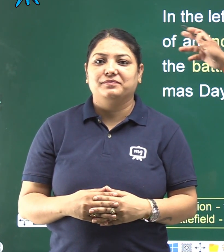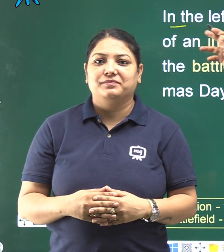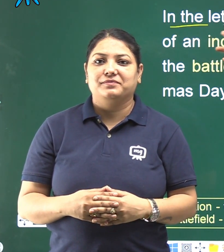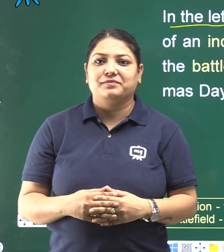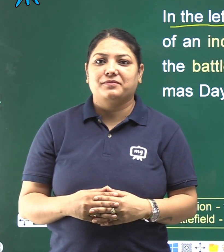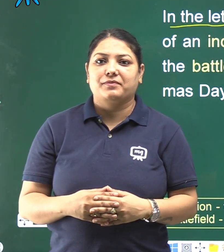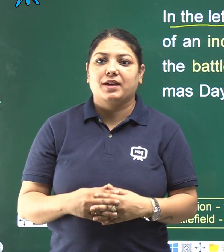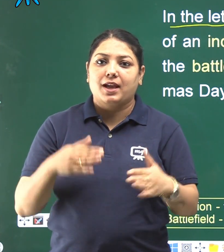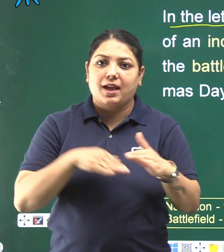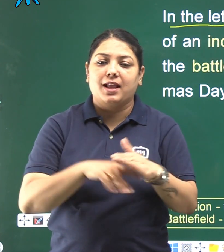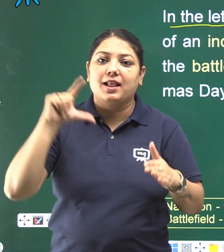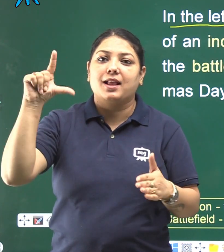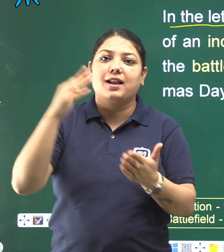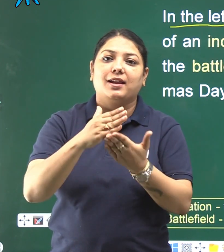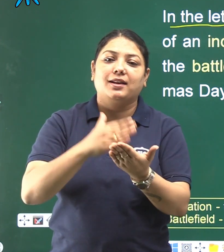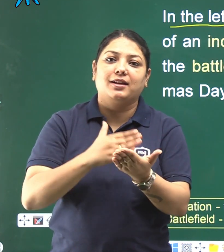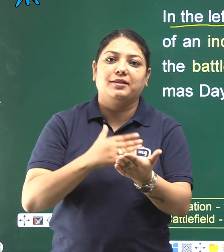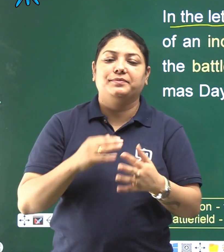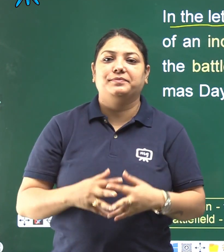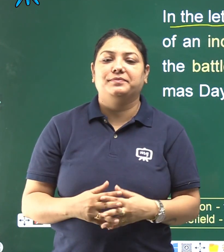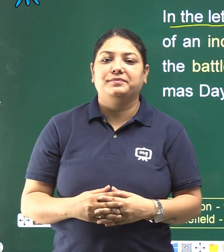In the letter,